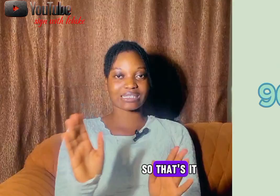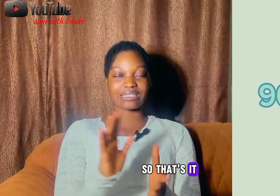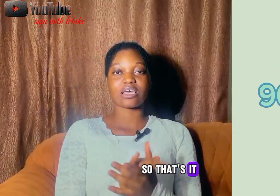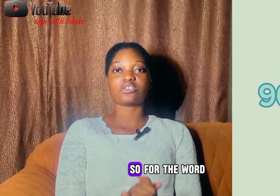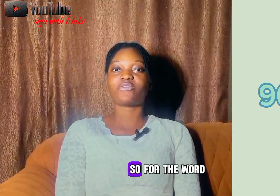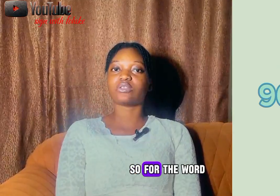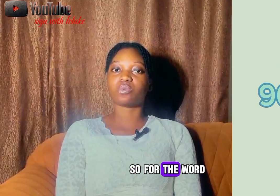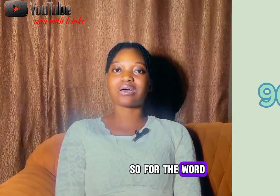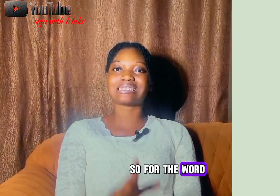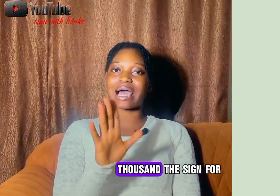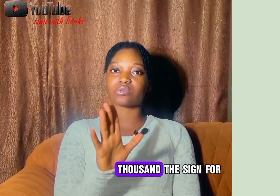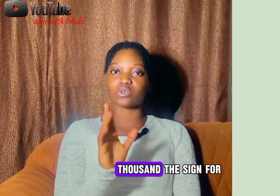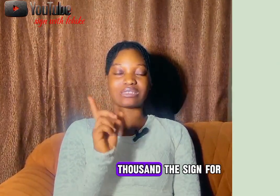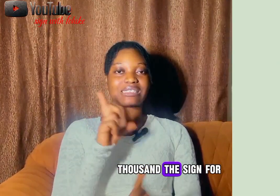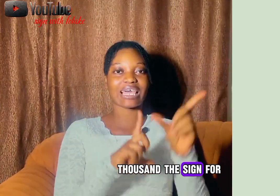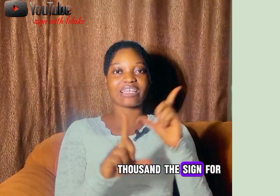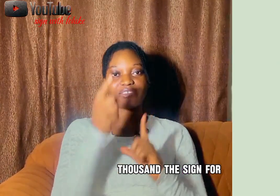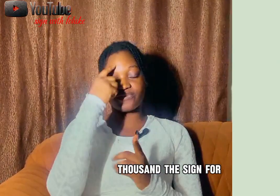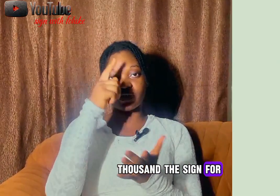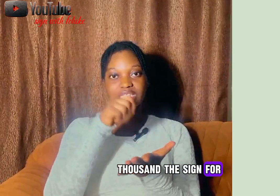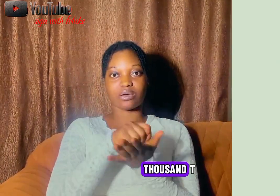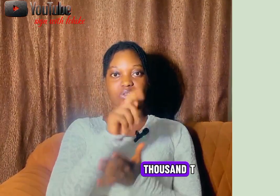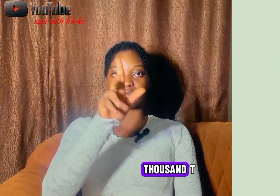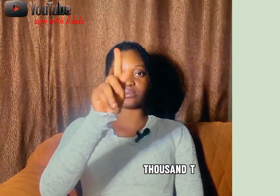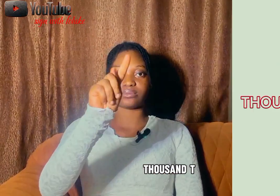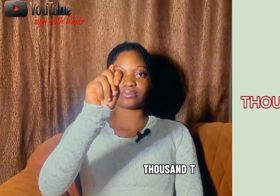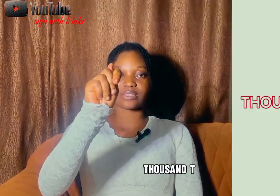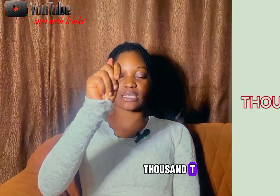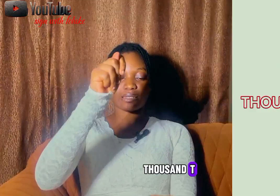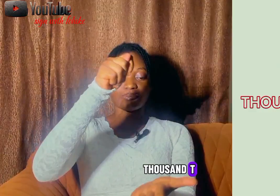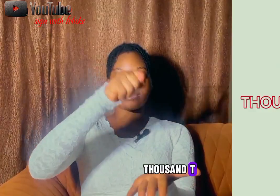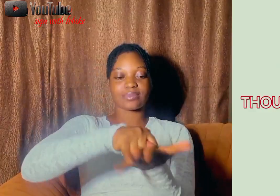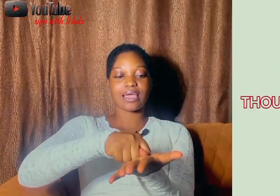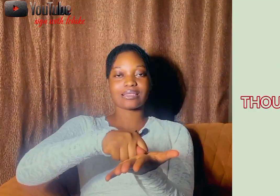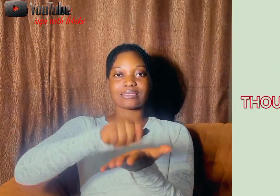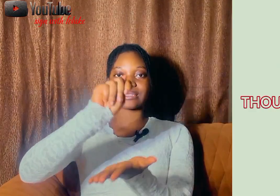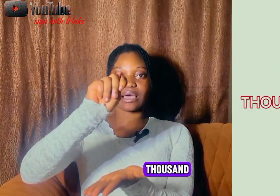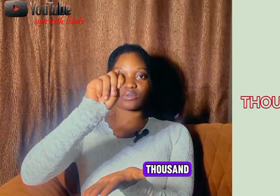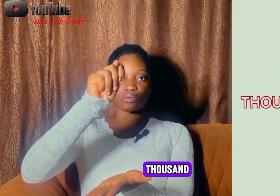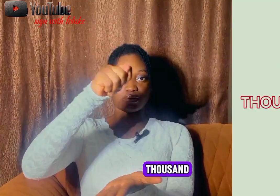it. So for the word thousand, the sign for thousand, T, thousand,